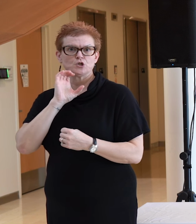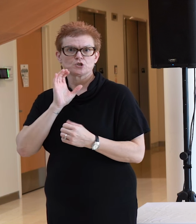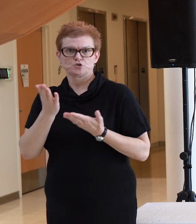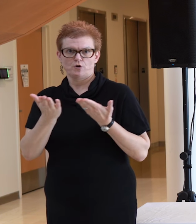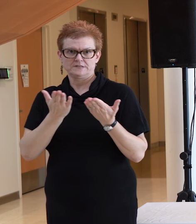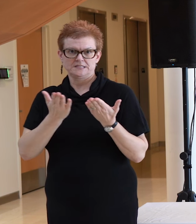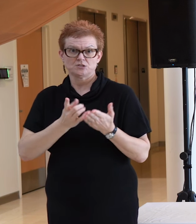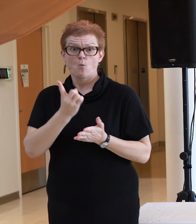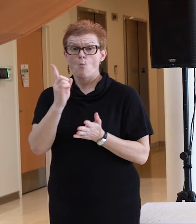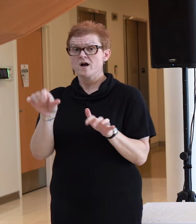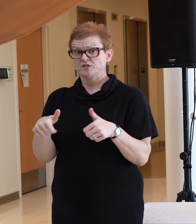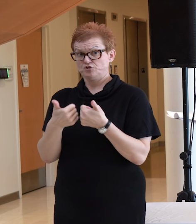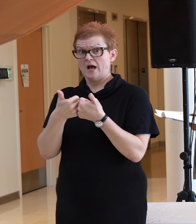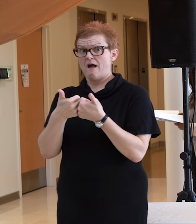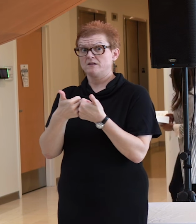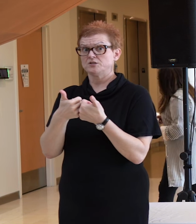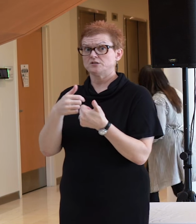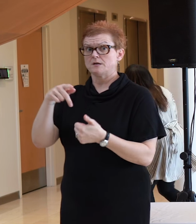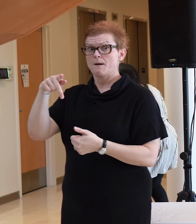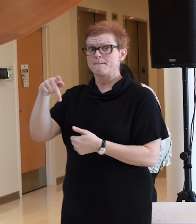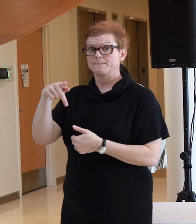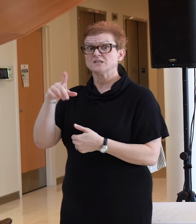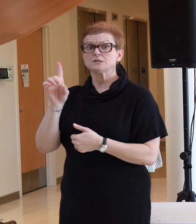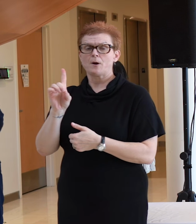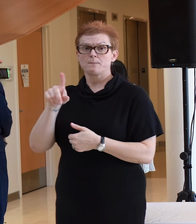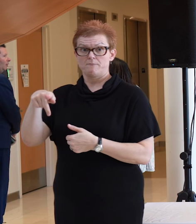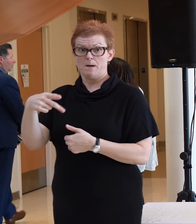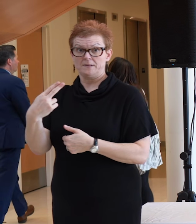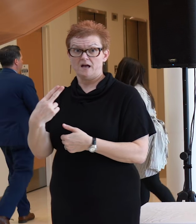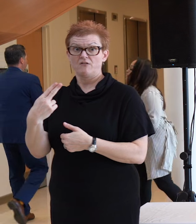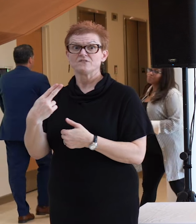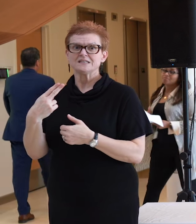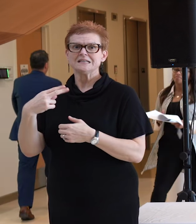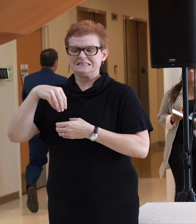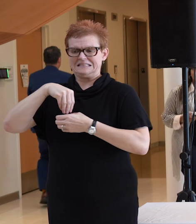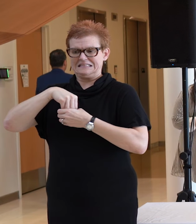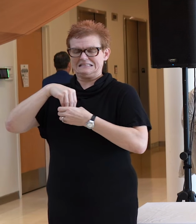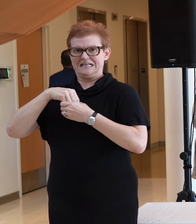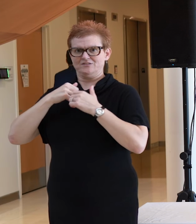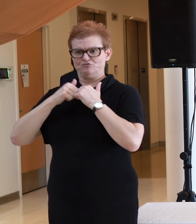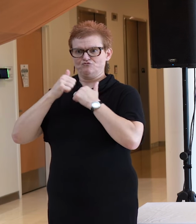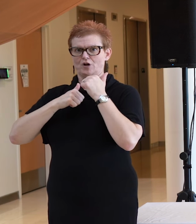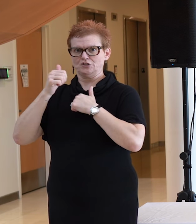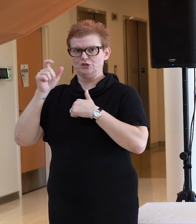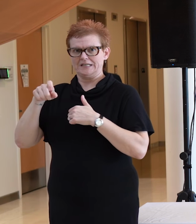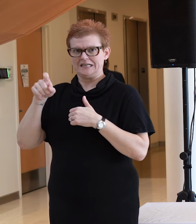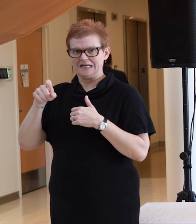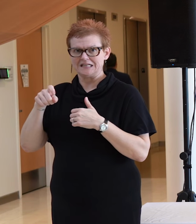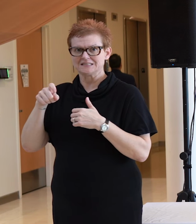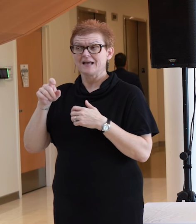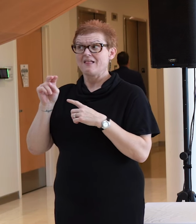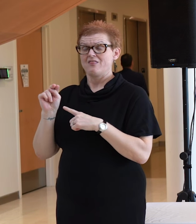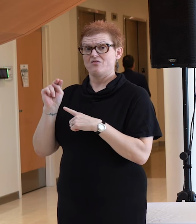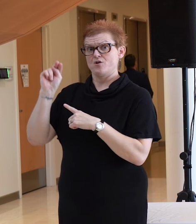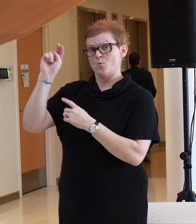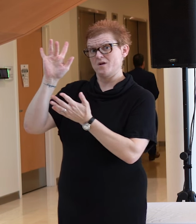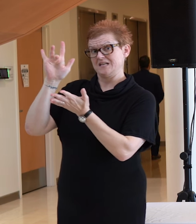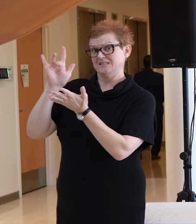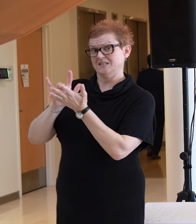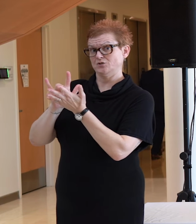One of the challenges facing the Department of Public Health is its infrastructure needs, especially at the medical examiner's office at the North